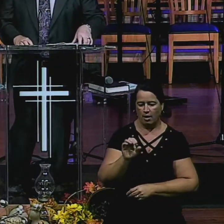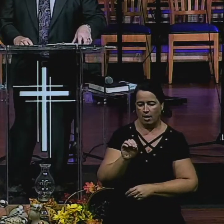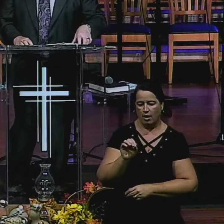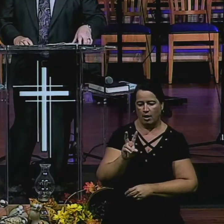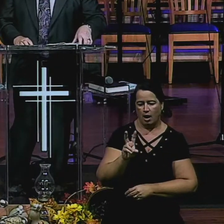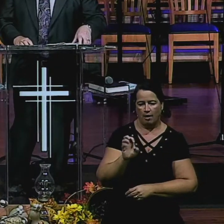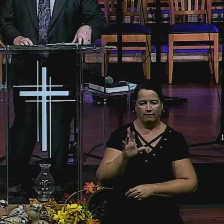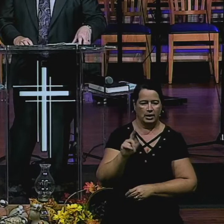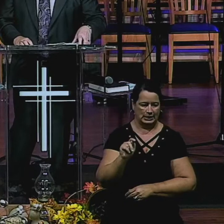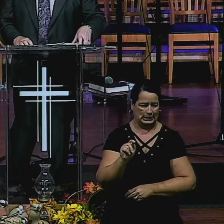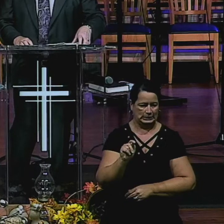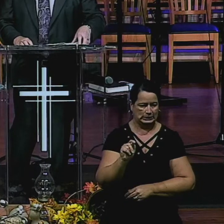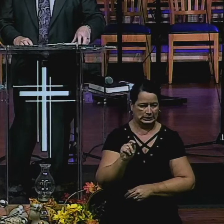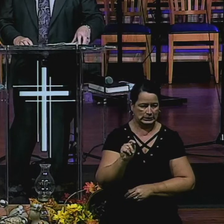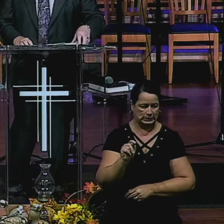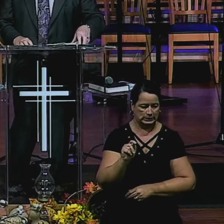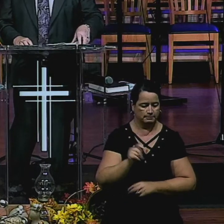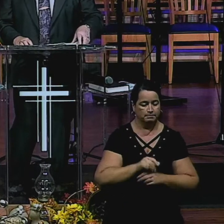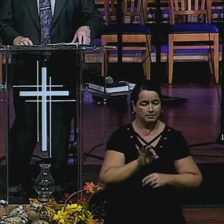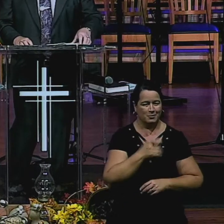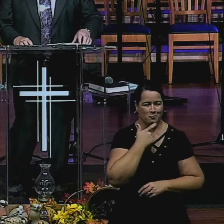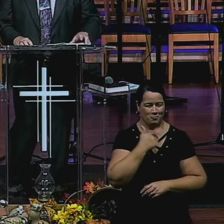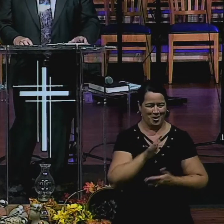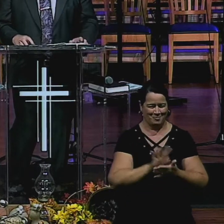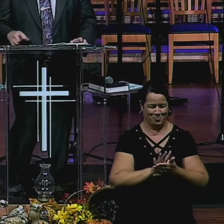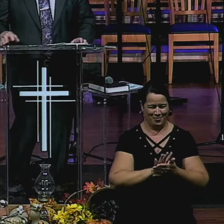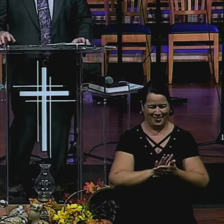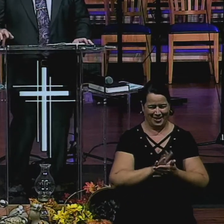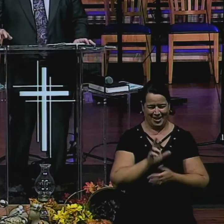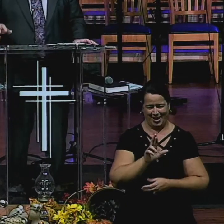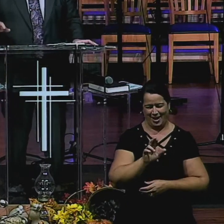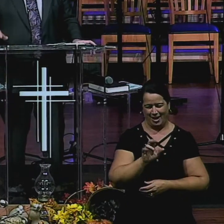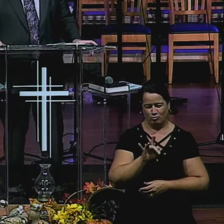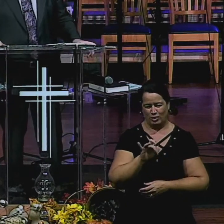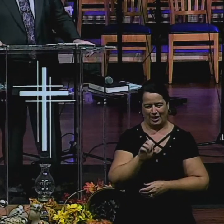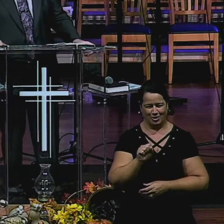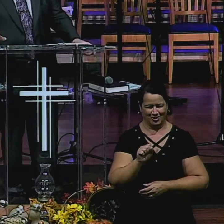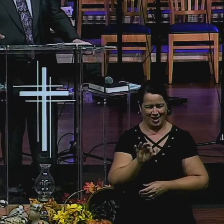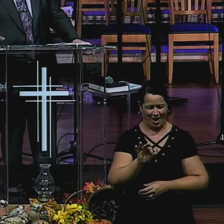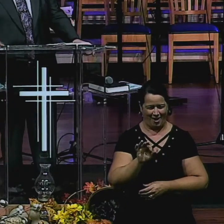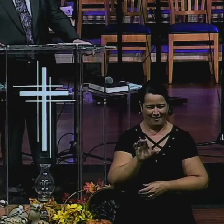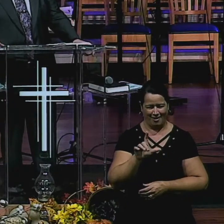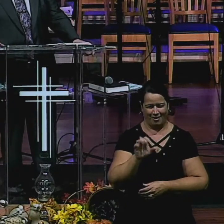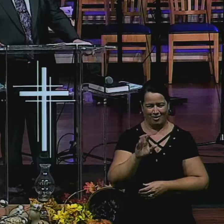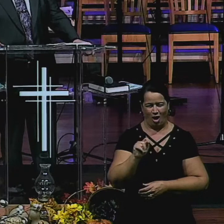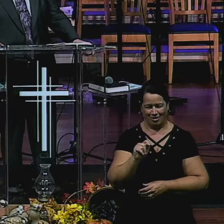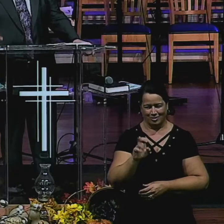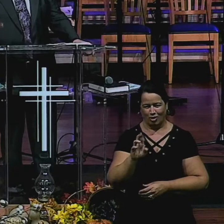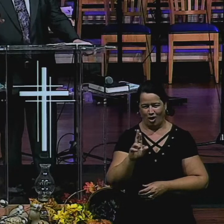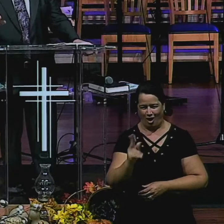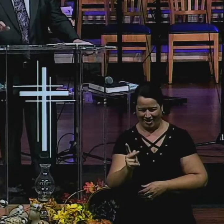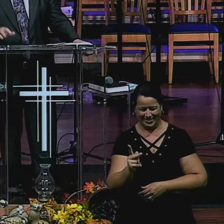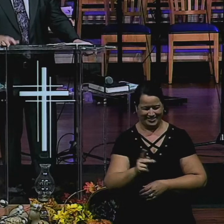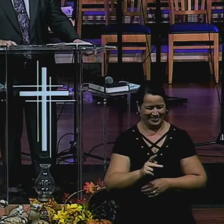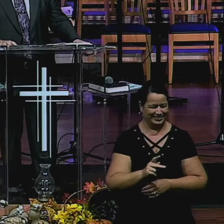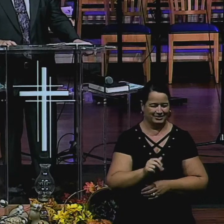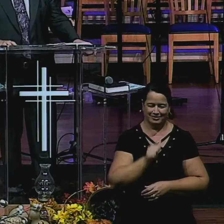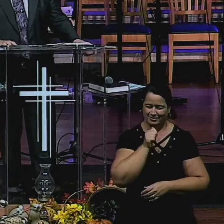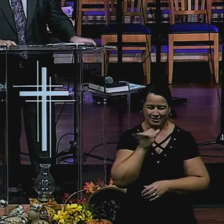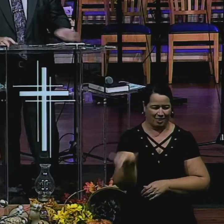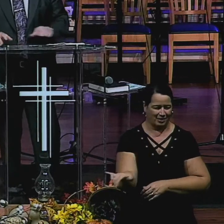watch the Raiders of the Lost Ark, you will not get the significance of the Ark of the Covenant. I promise